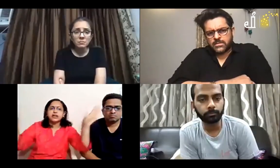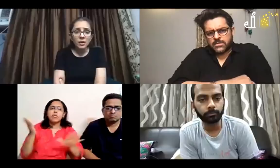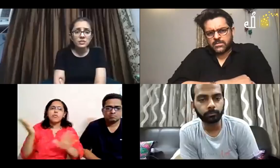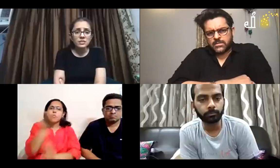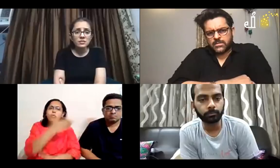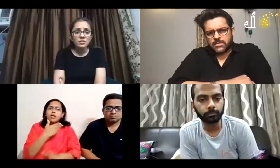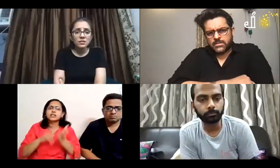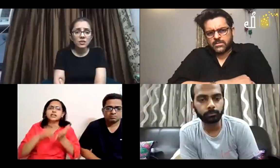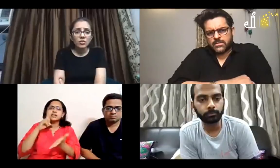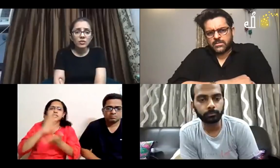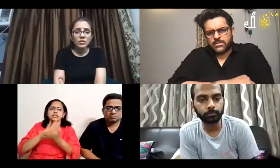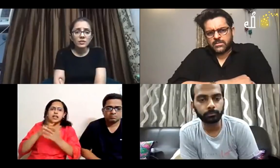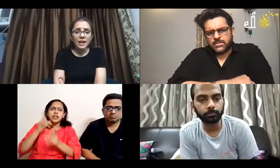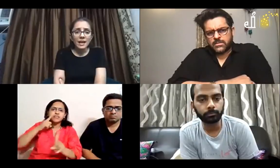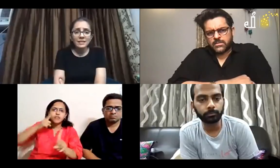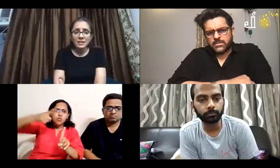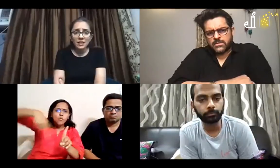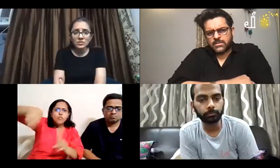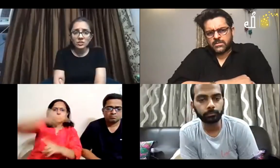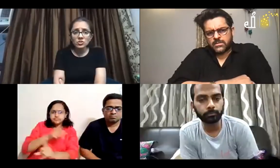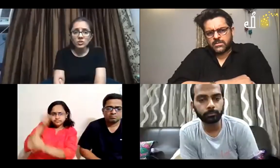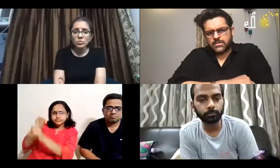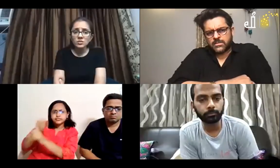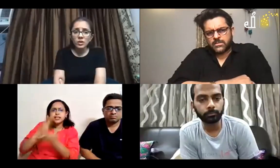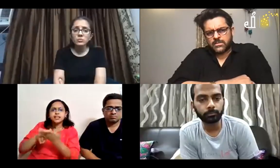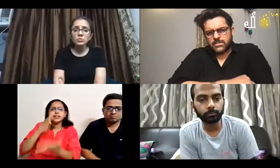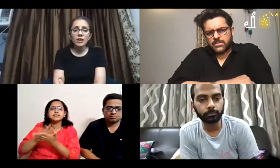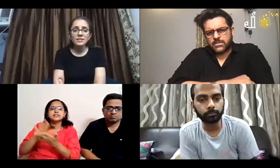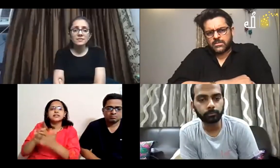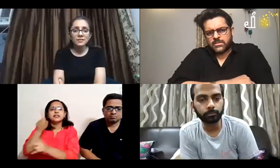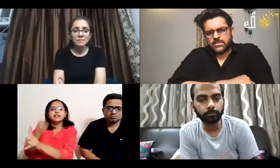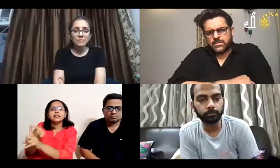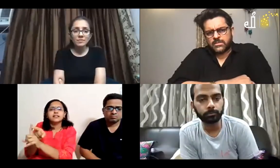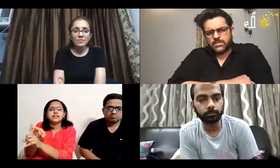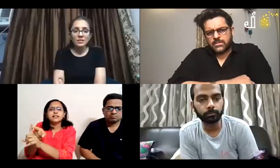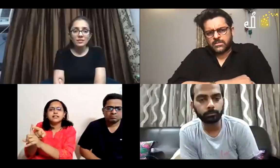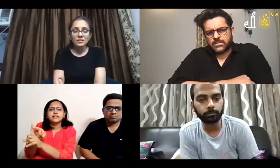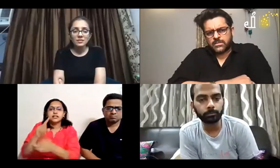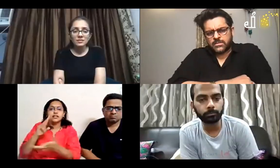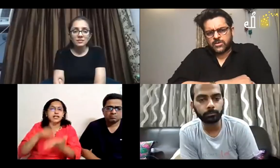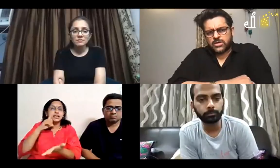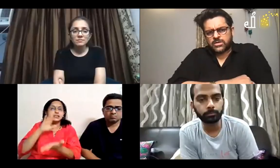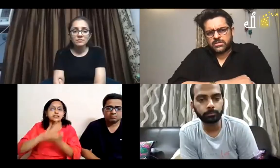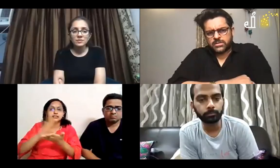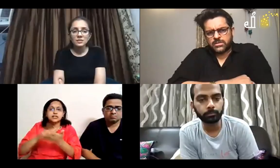discusses about it. And NIHH was the one who started it.